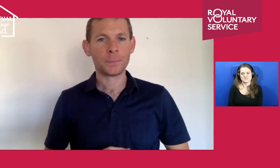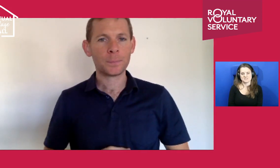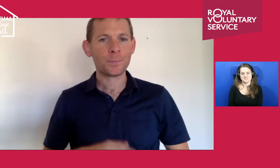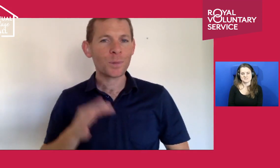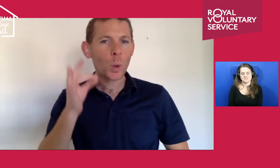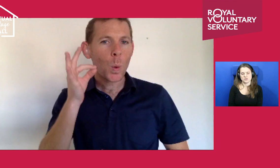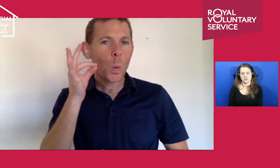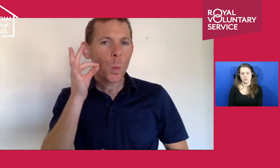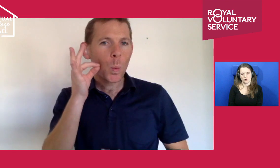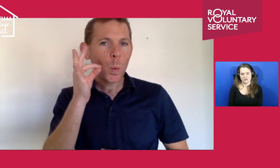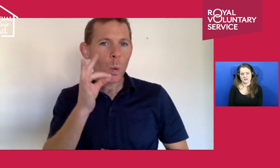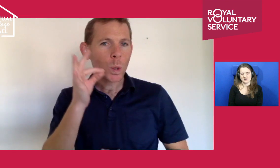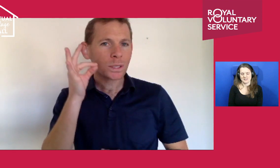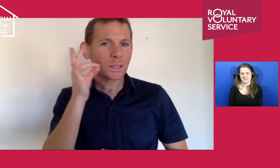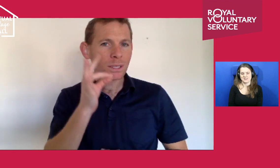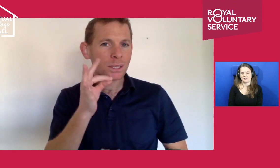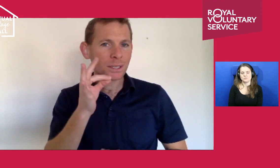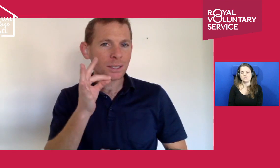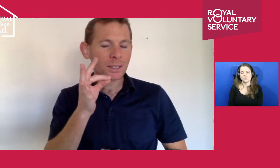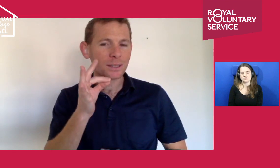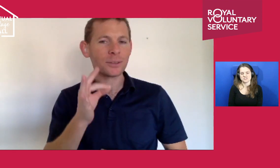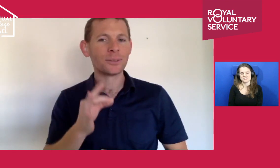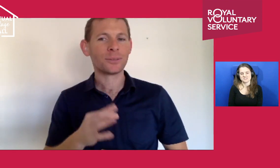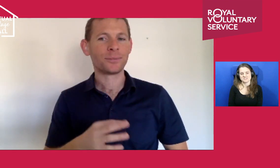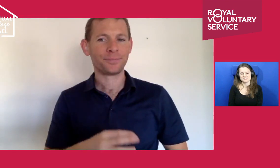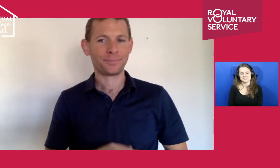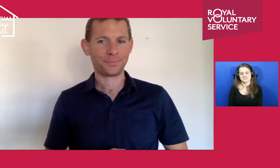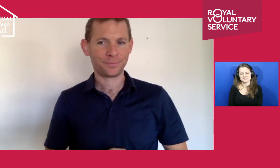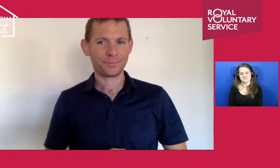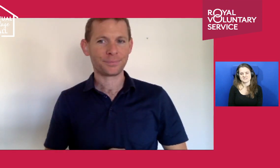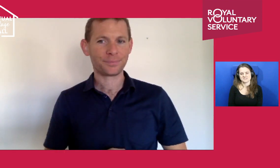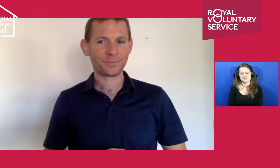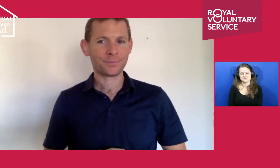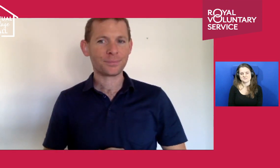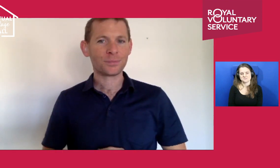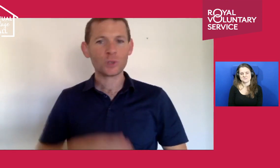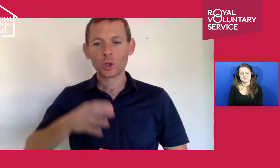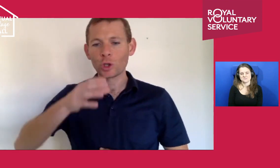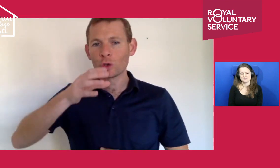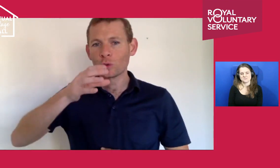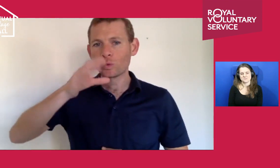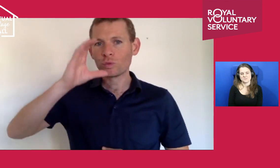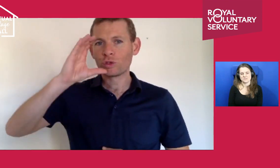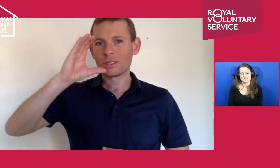Water or, again, water.